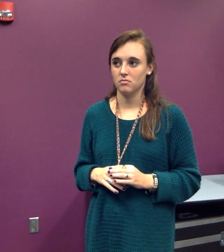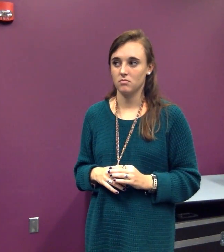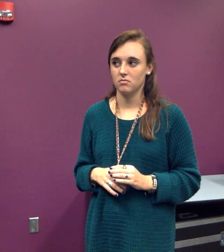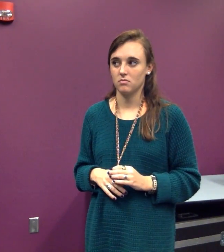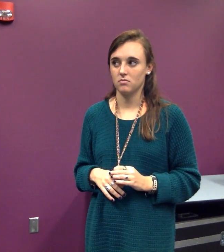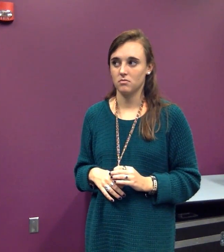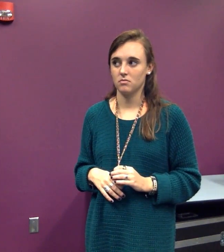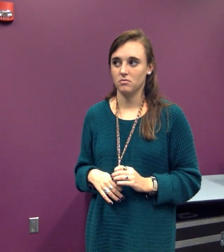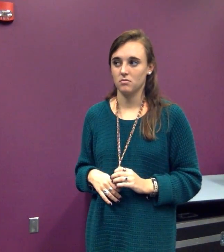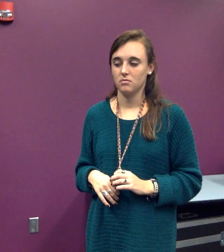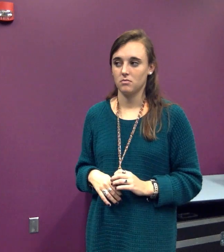See?